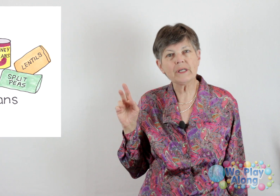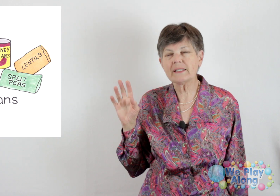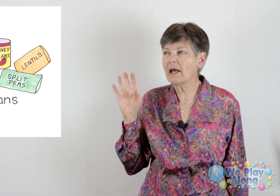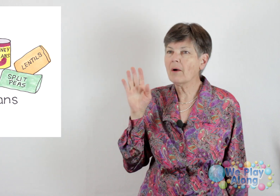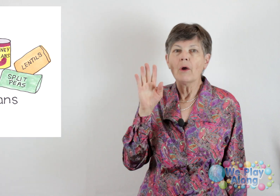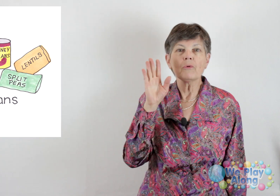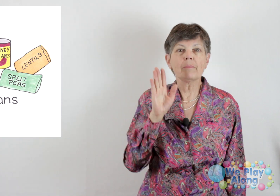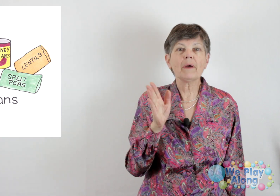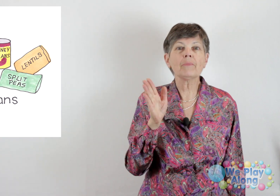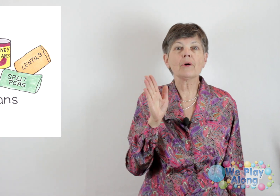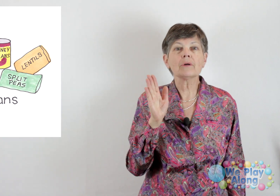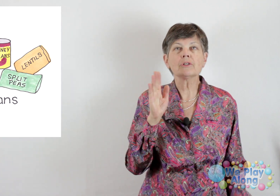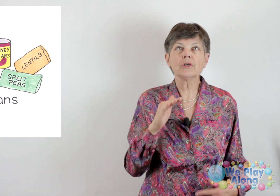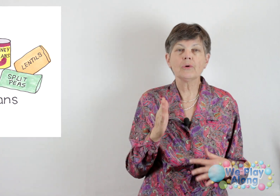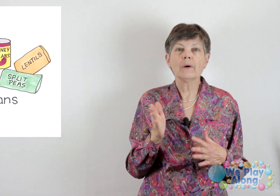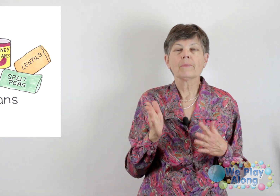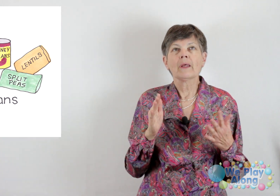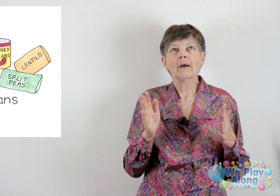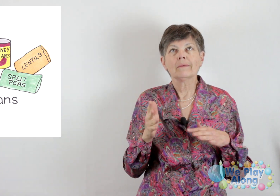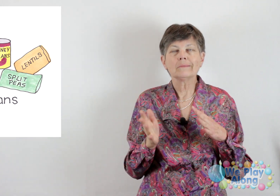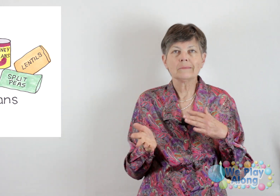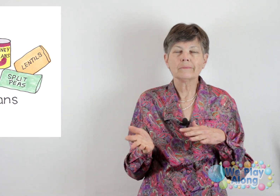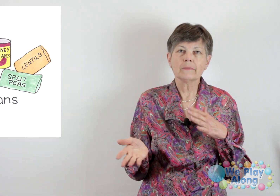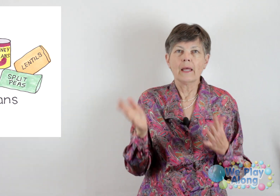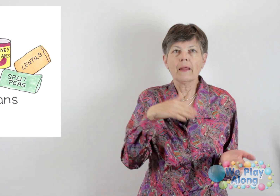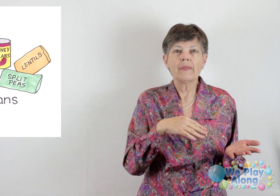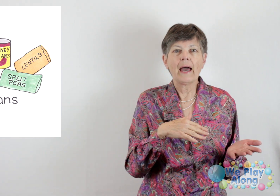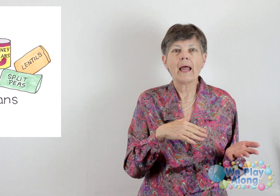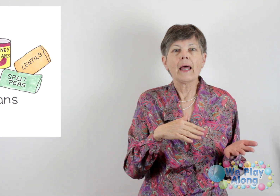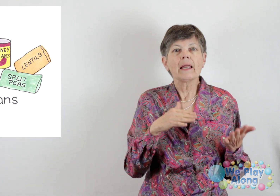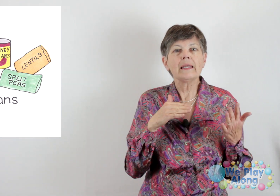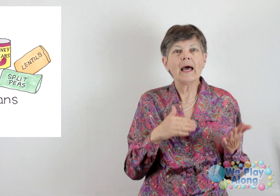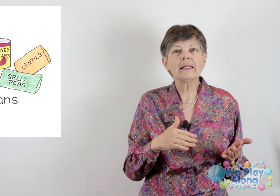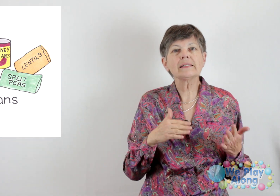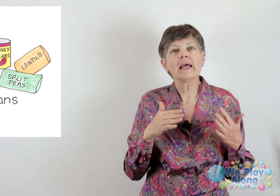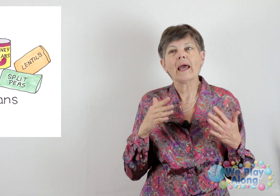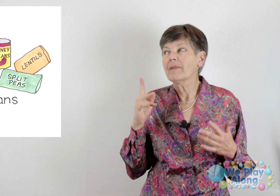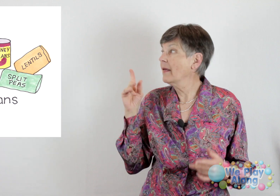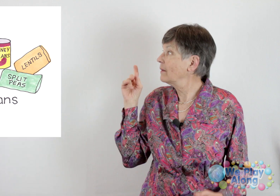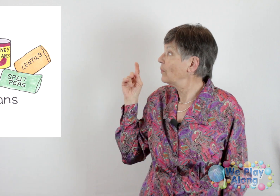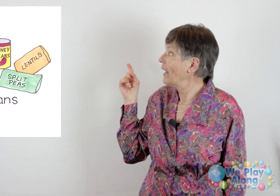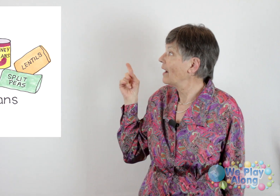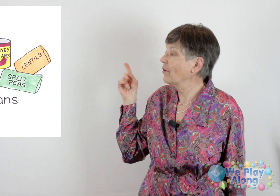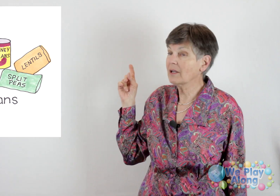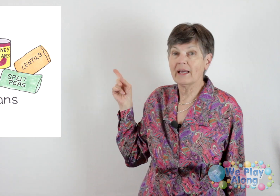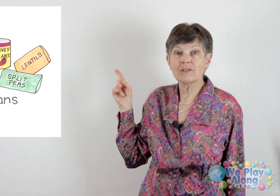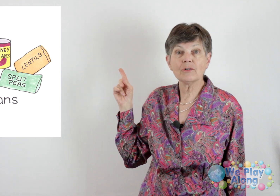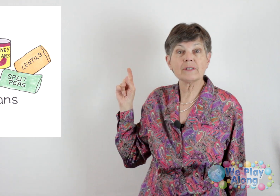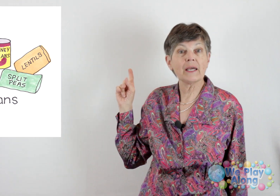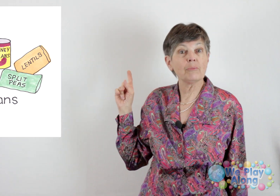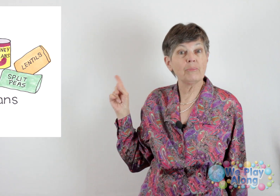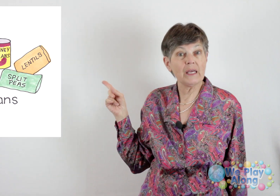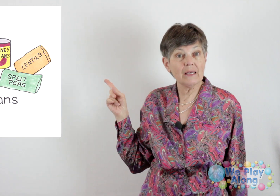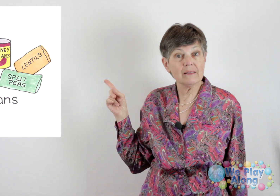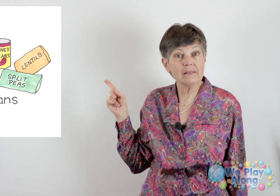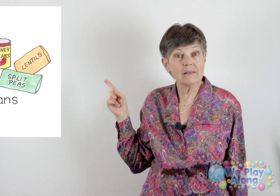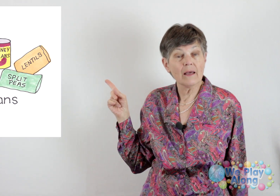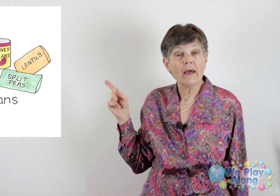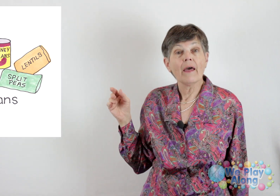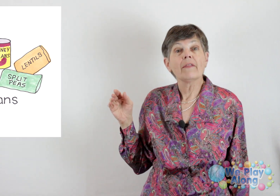proteins. Now, remember too that nuts, and then we have our lentils and beans.